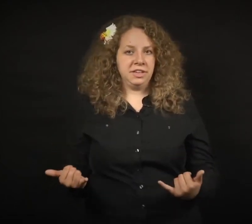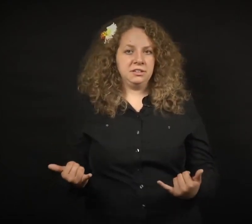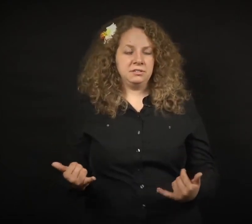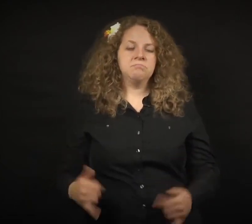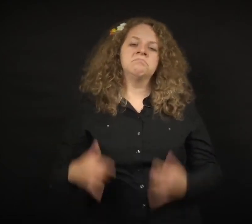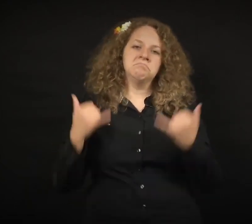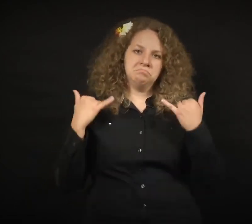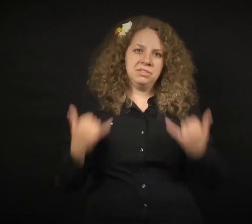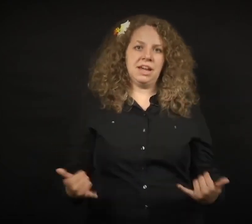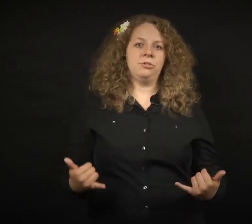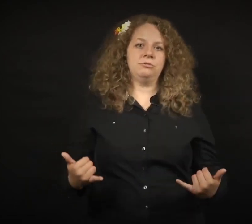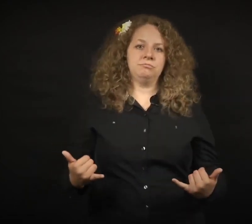event. Now.